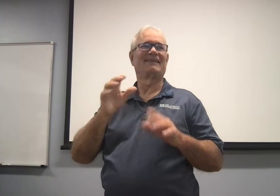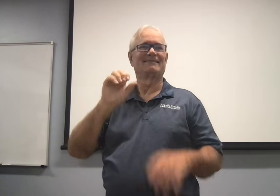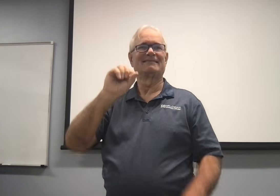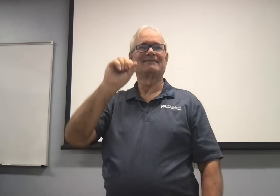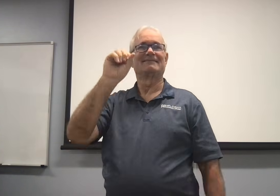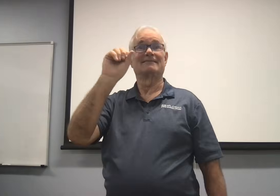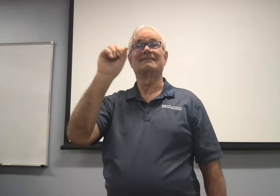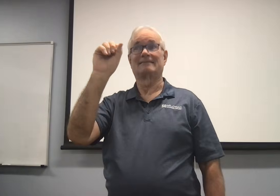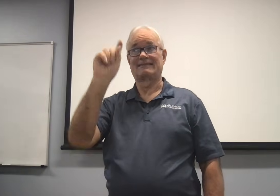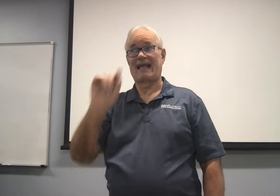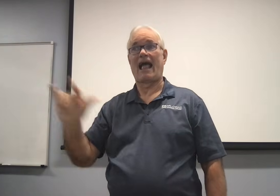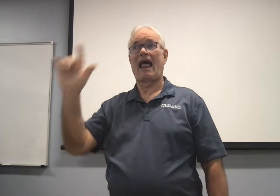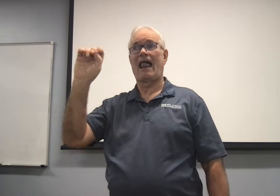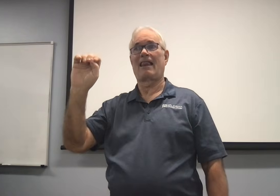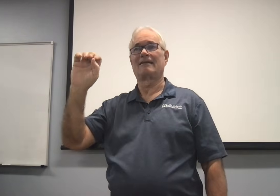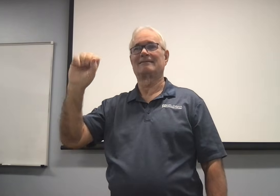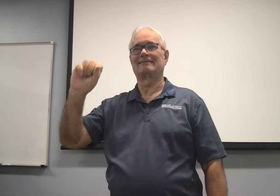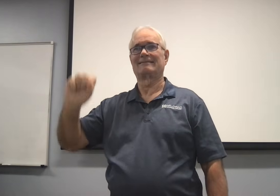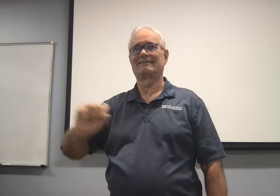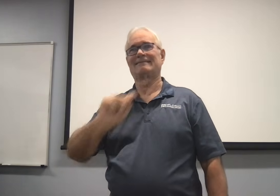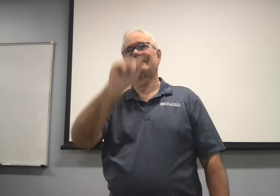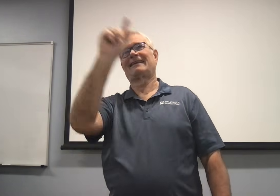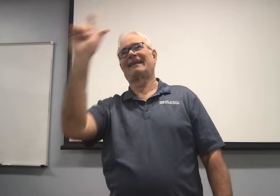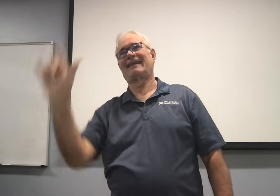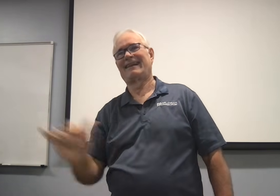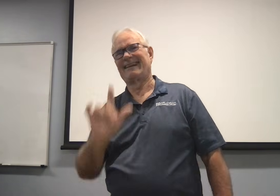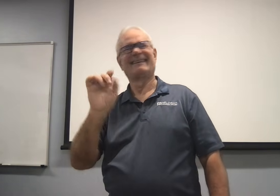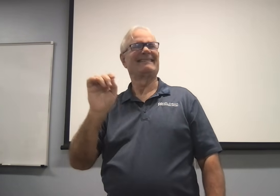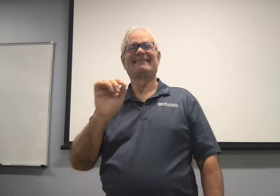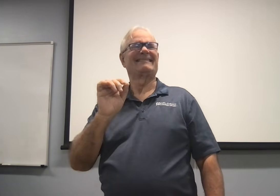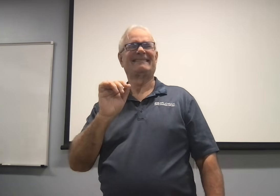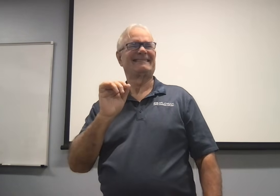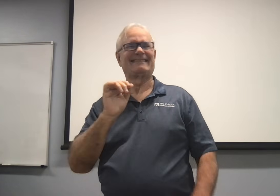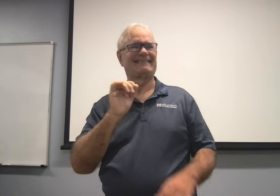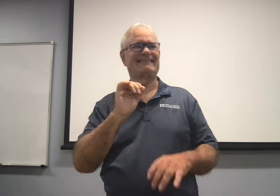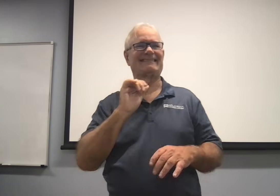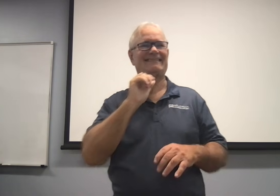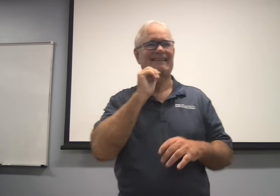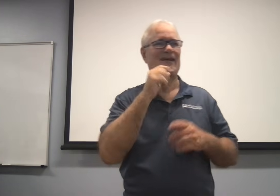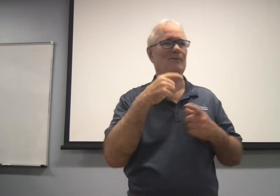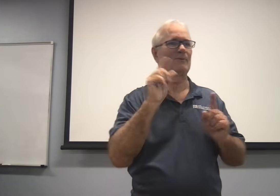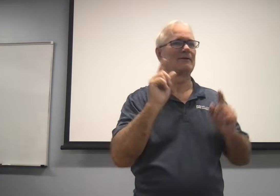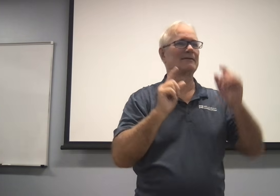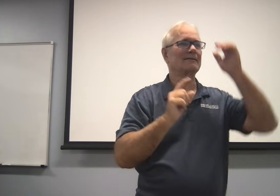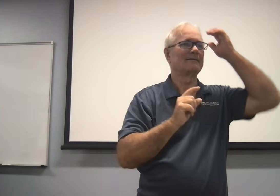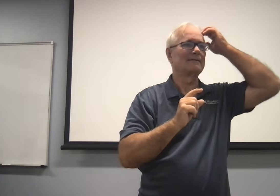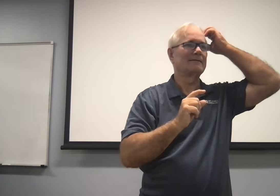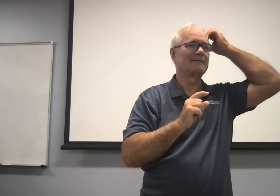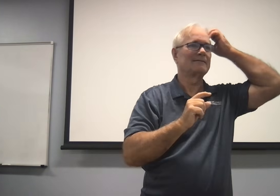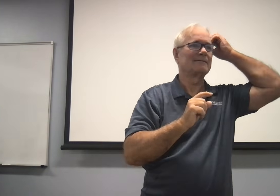feel natural. So style feels natural going this way, but doing it the opposite way, it doesn't quite